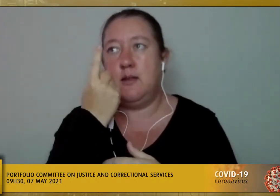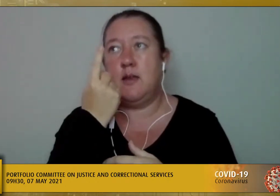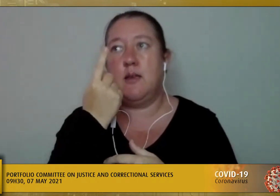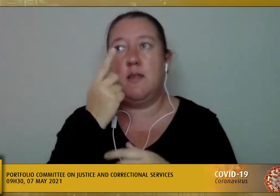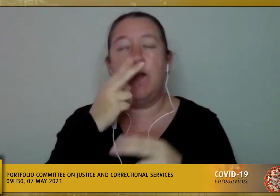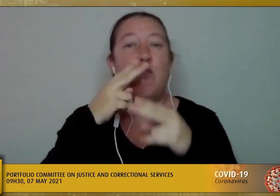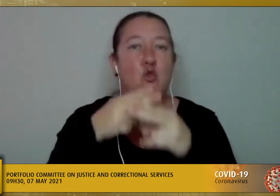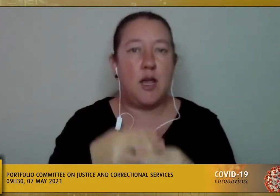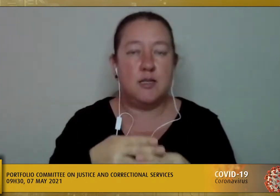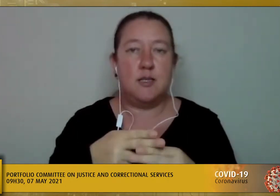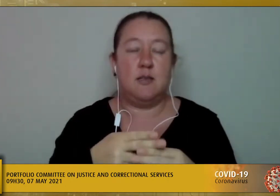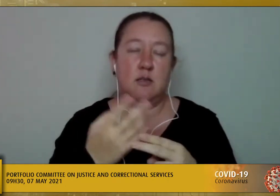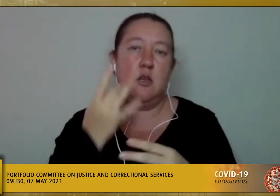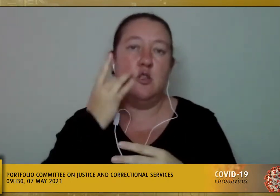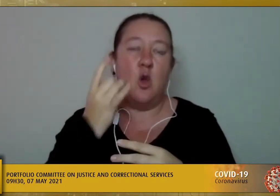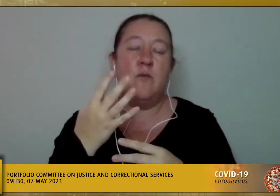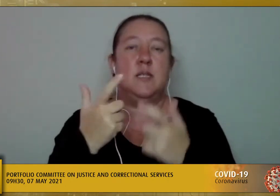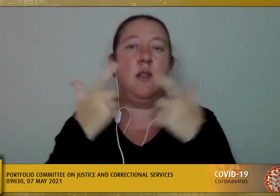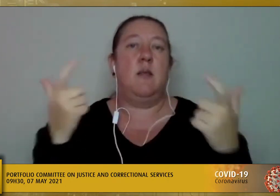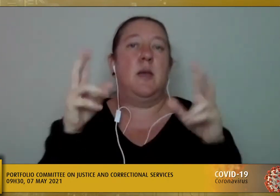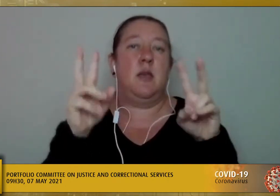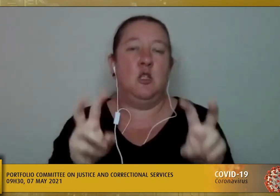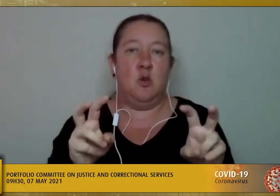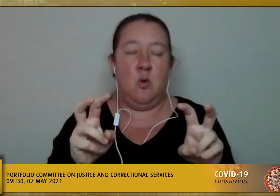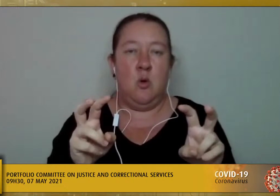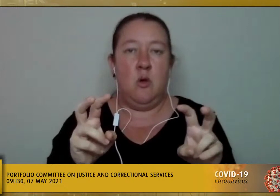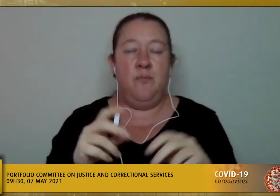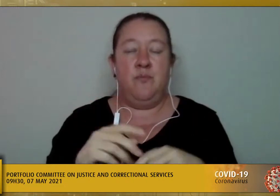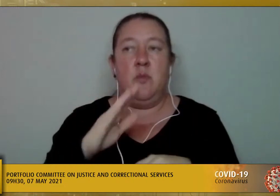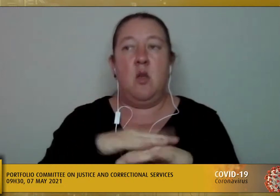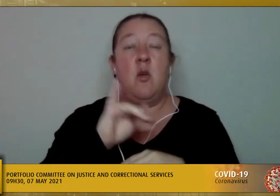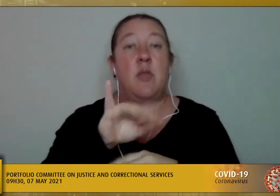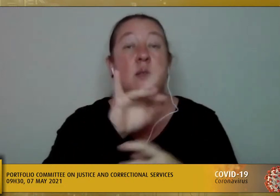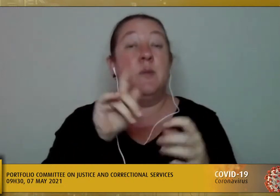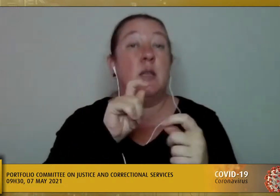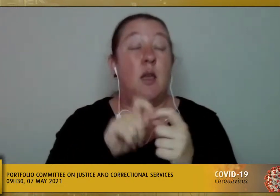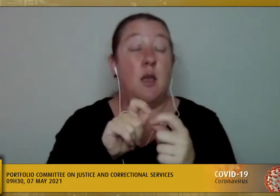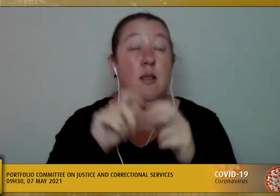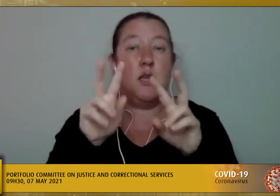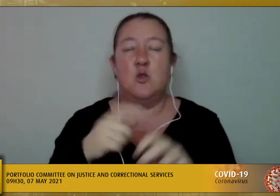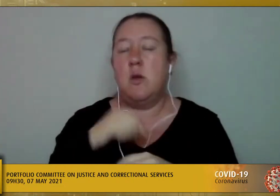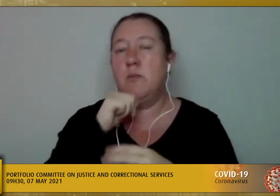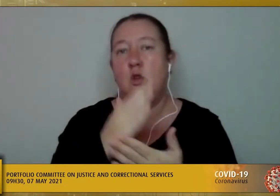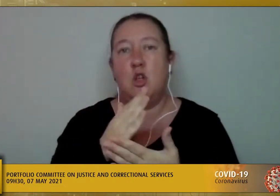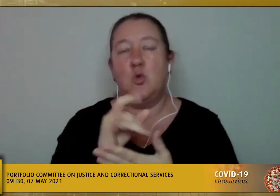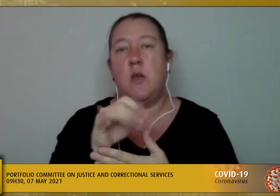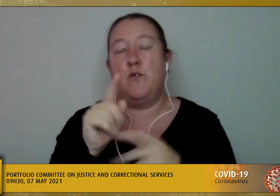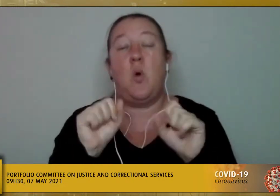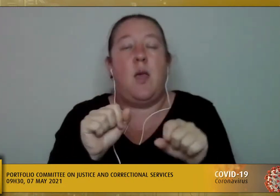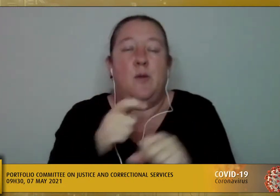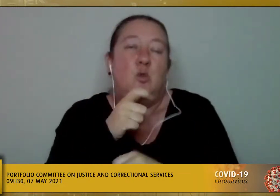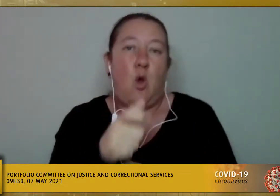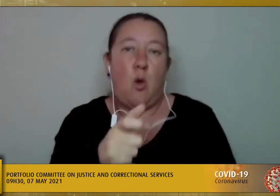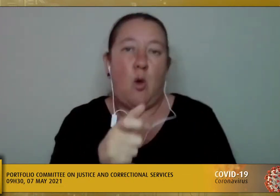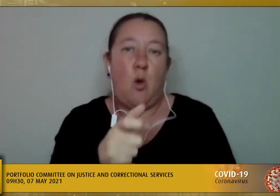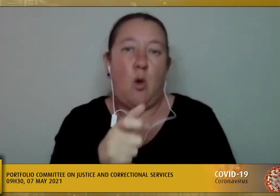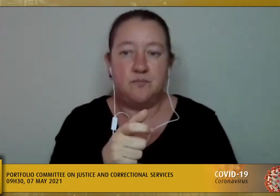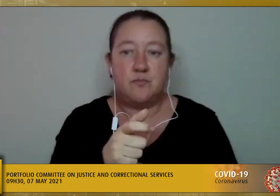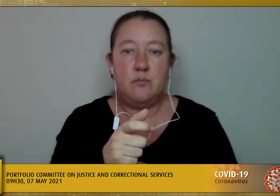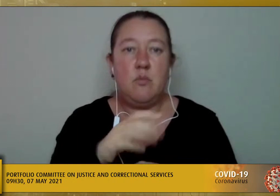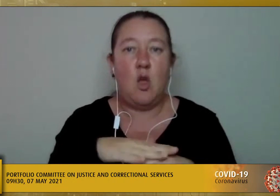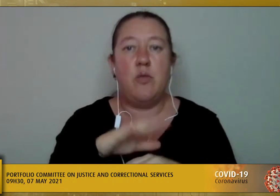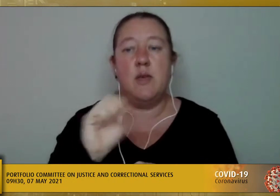forensics is obviously the big issue on that particular ly I'm not sure if you're able to comment on